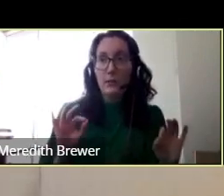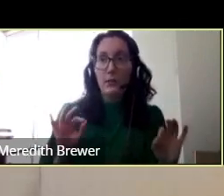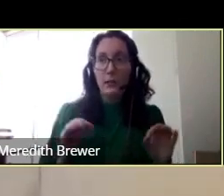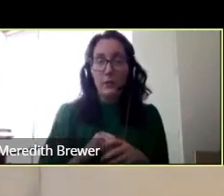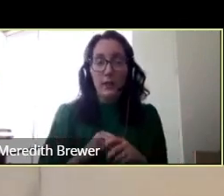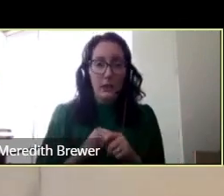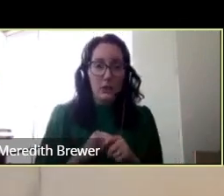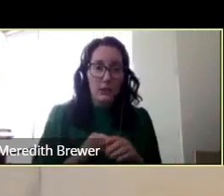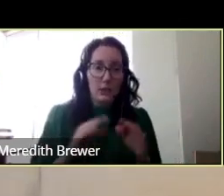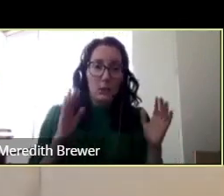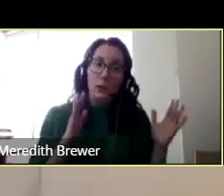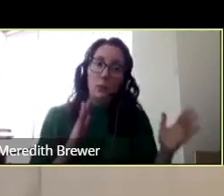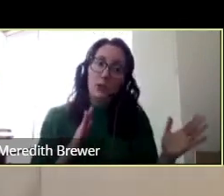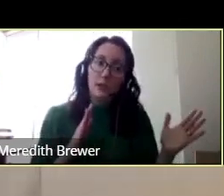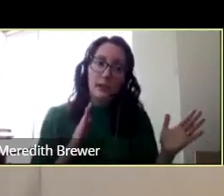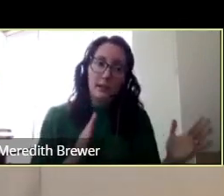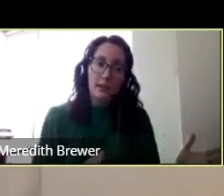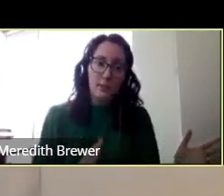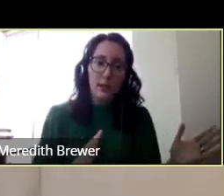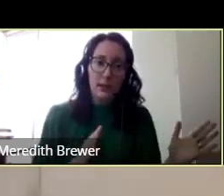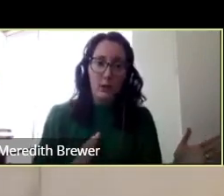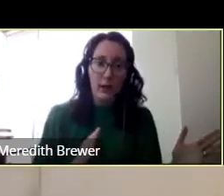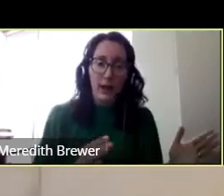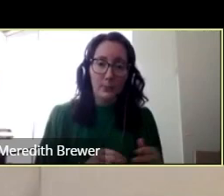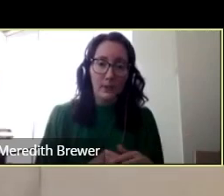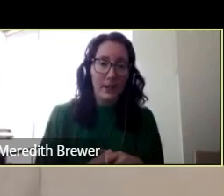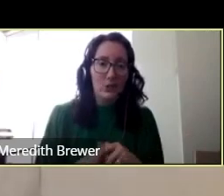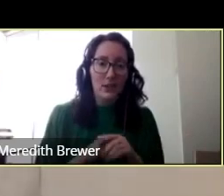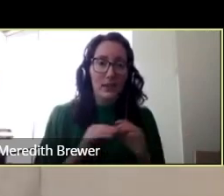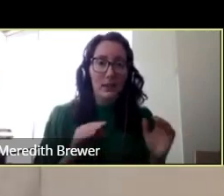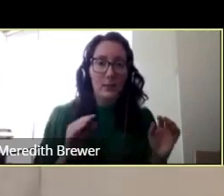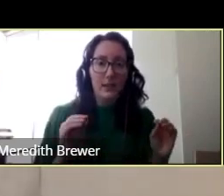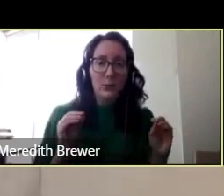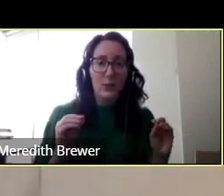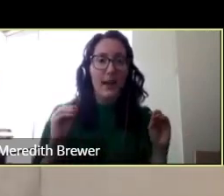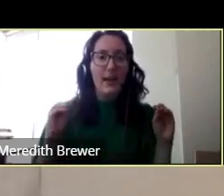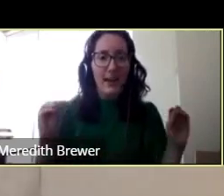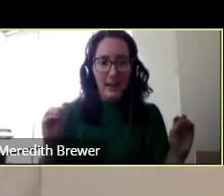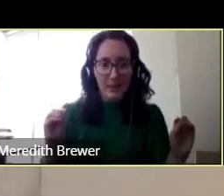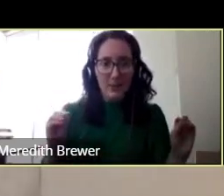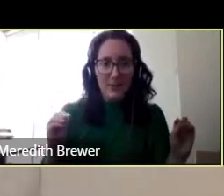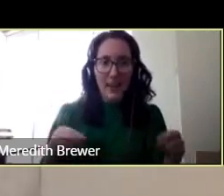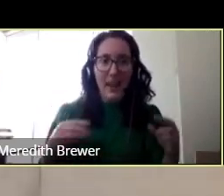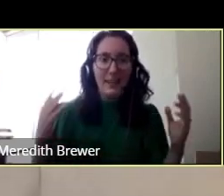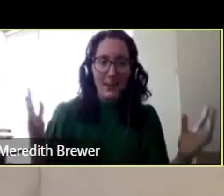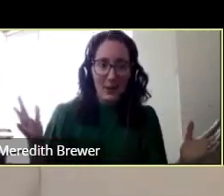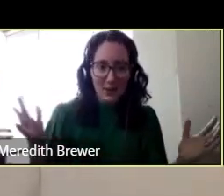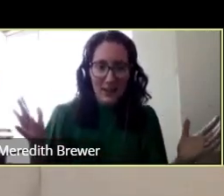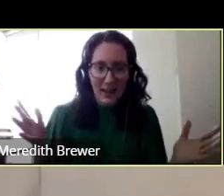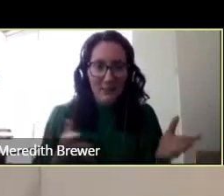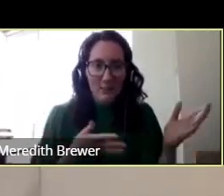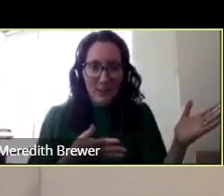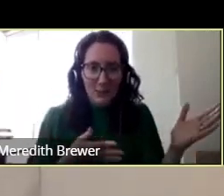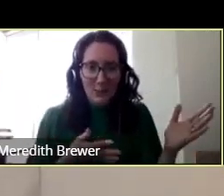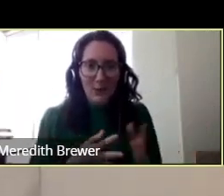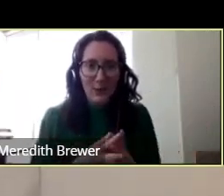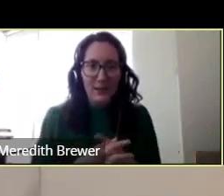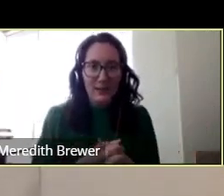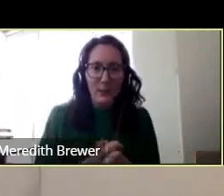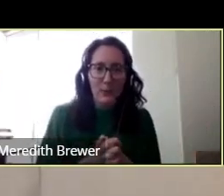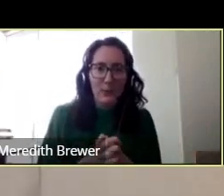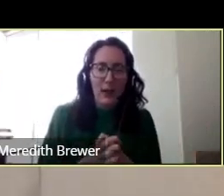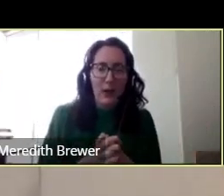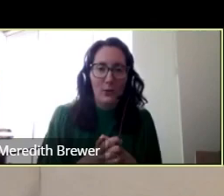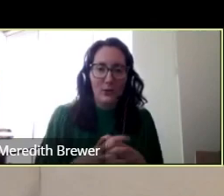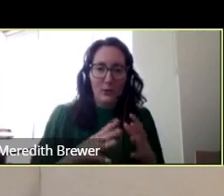of clarification. So when we originally submitted the grant application, the committees were not named as they are today. That's sort of a good